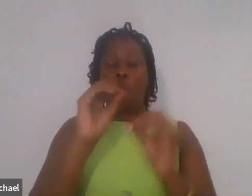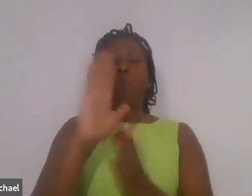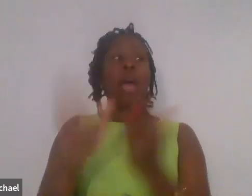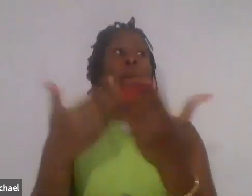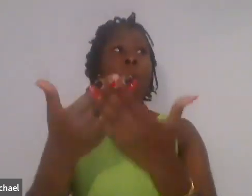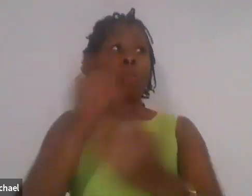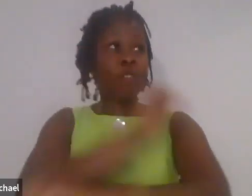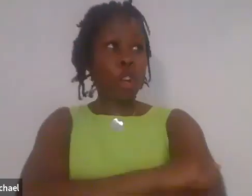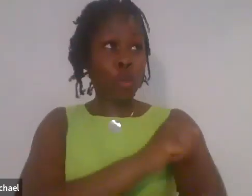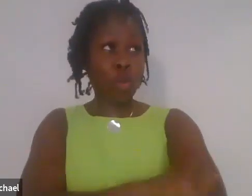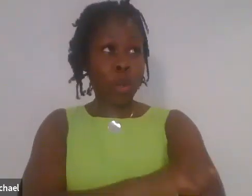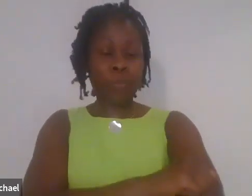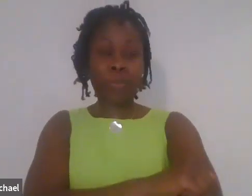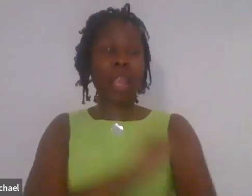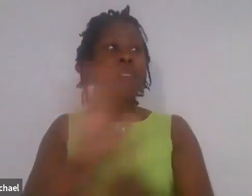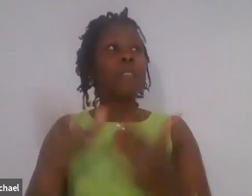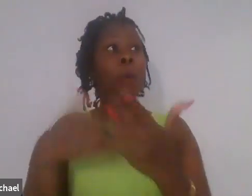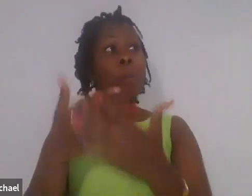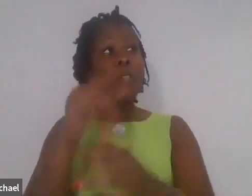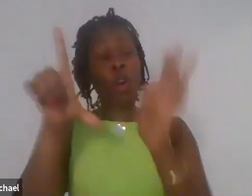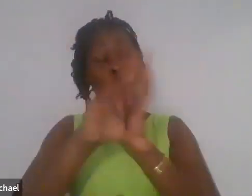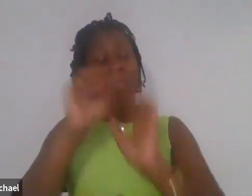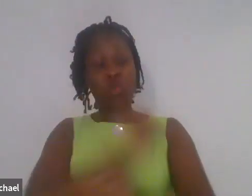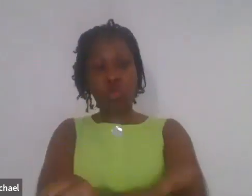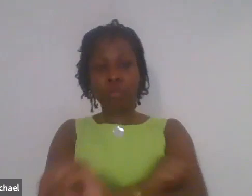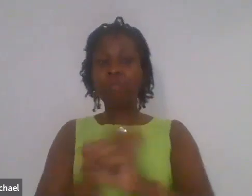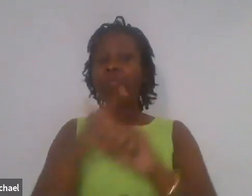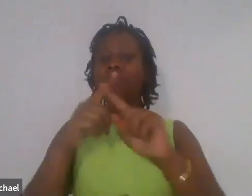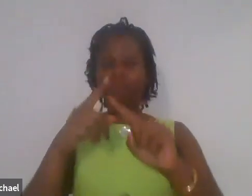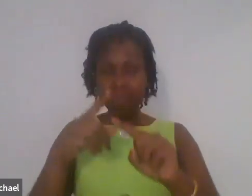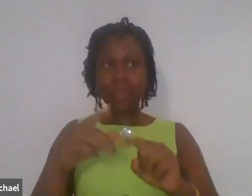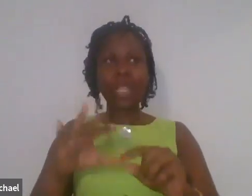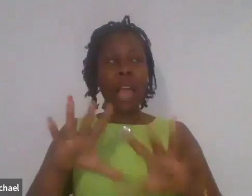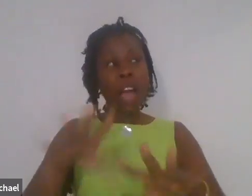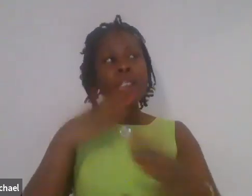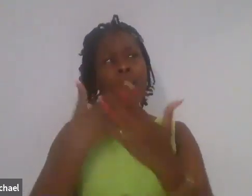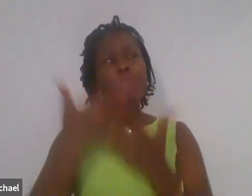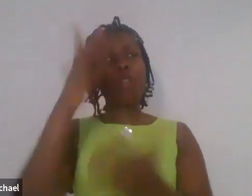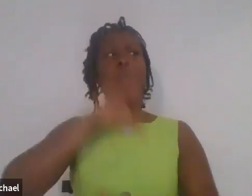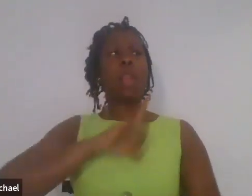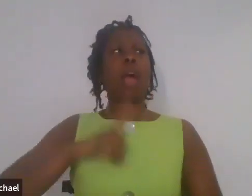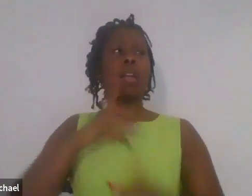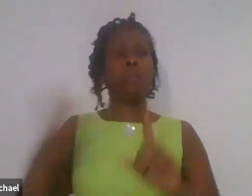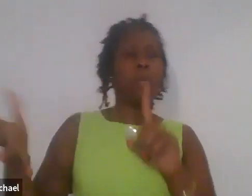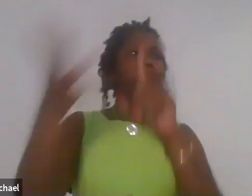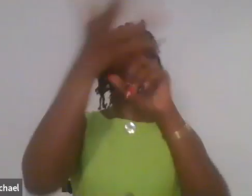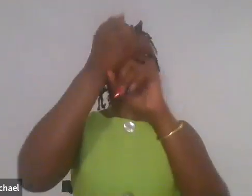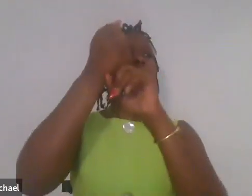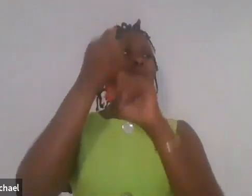I applied for law school. I think wouldn't like me. But I